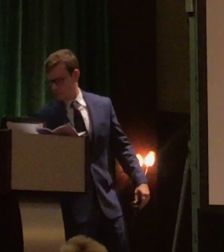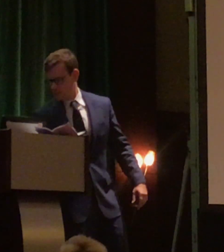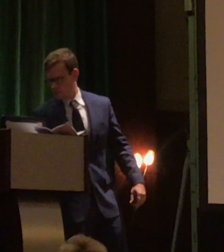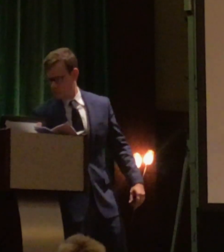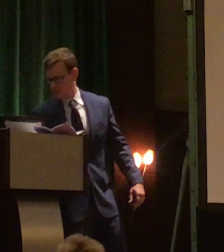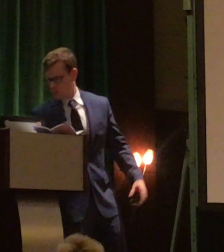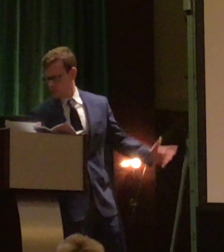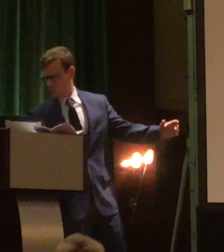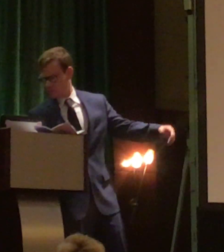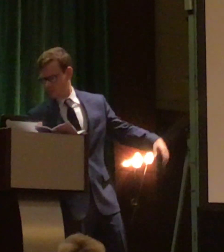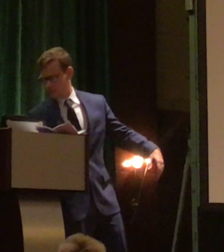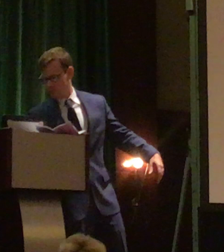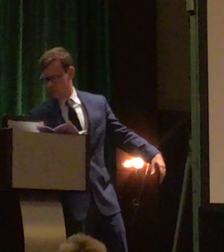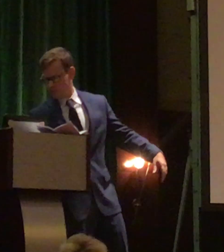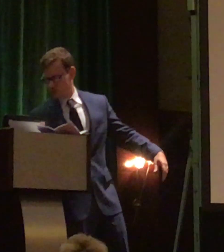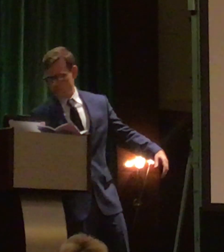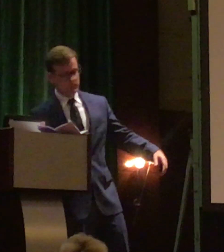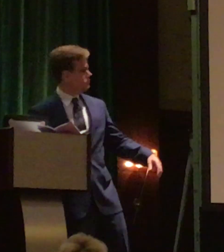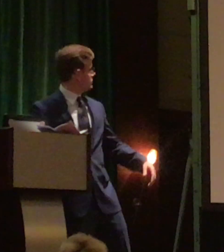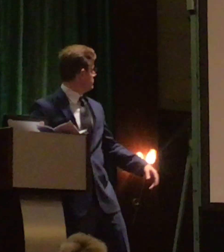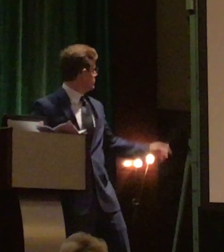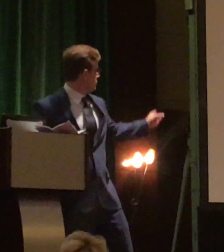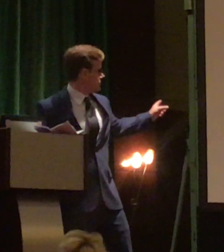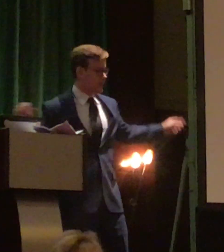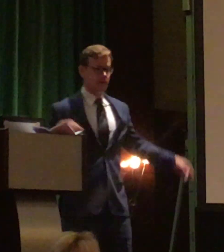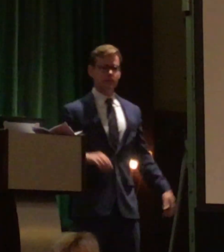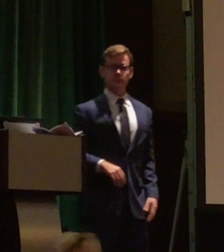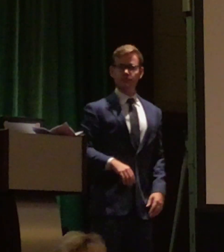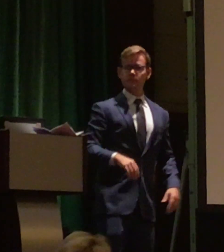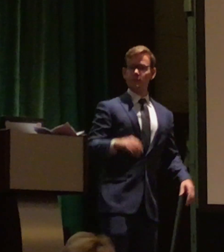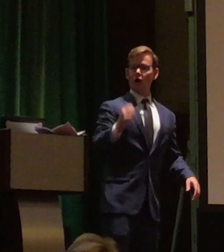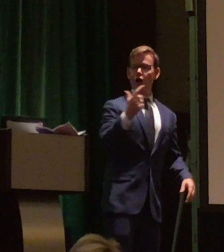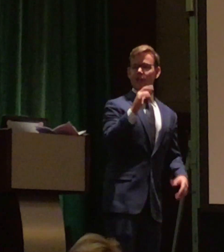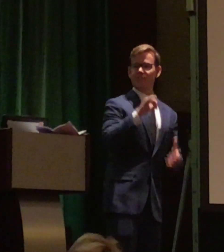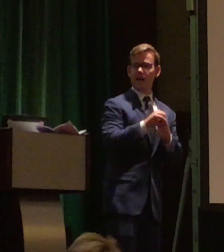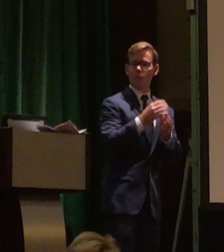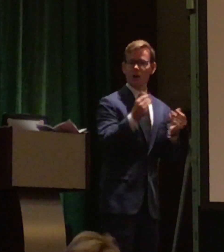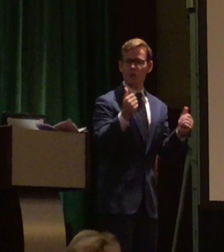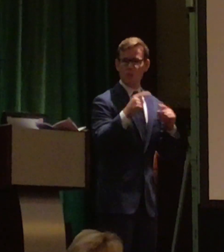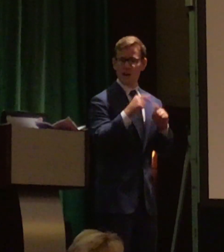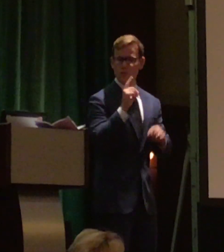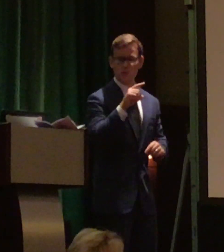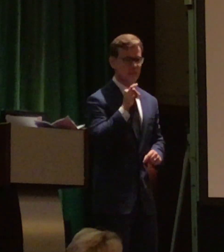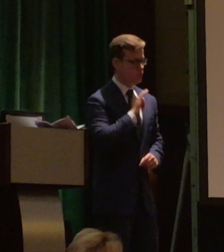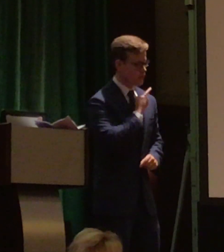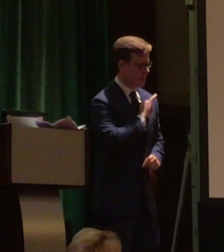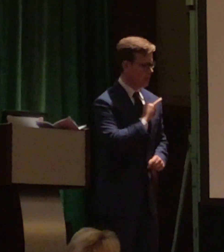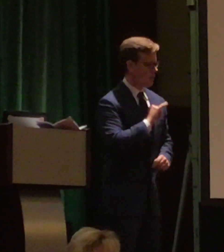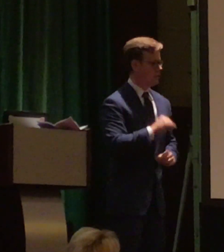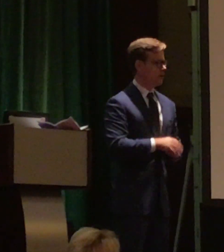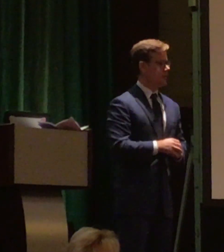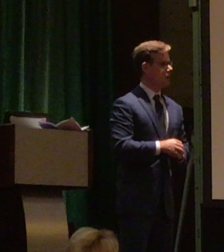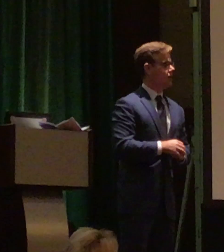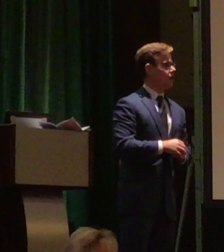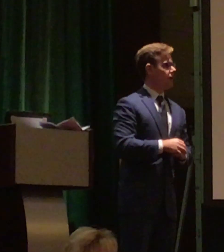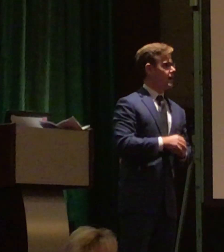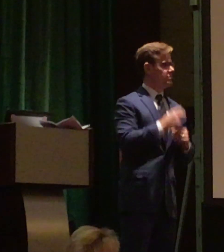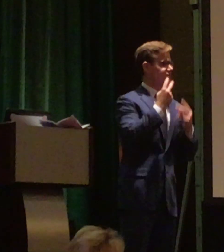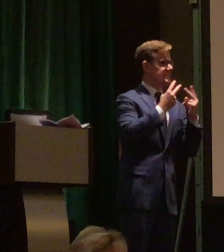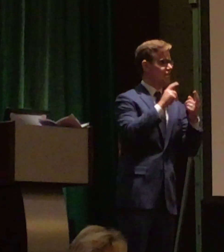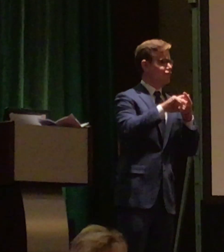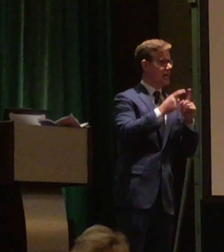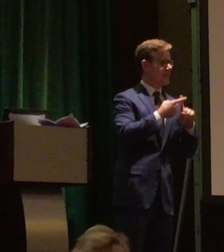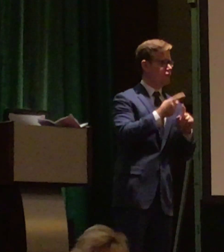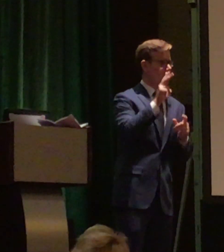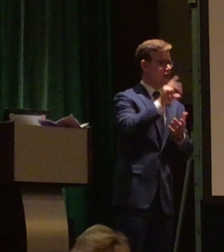And then further on, I was able to go to Israel, and that inspired me as well. What I saw